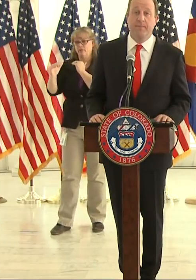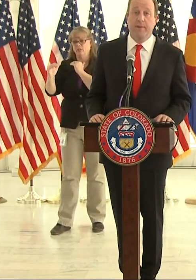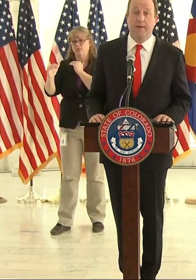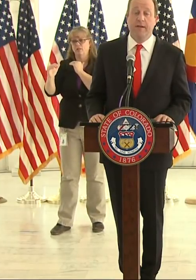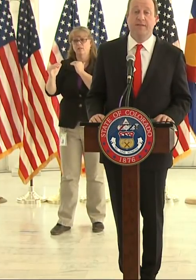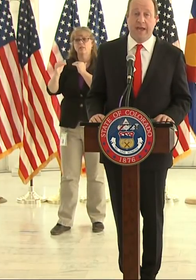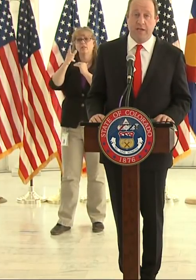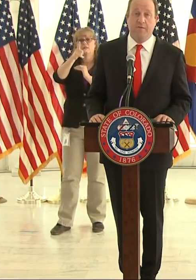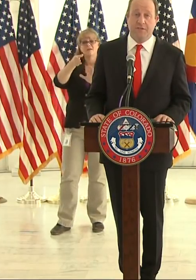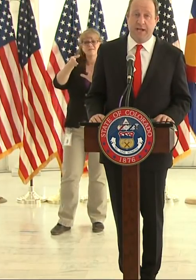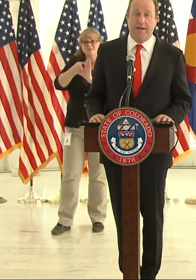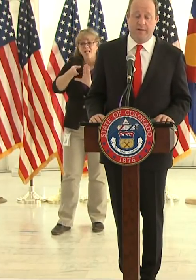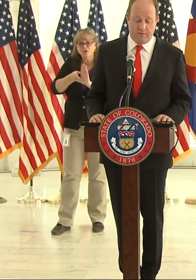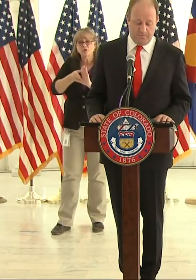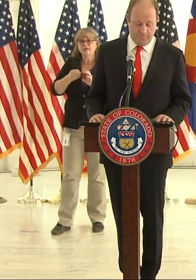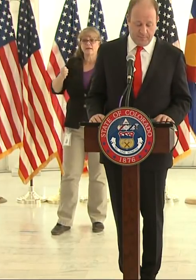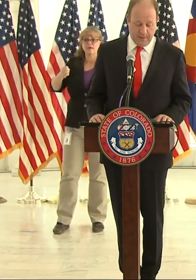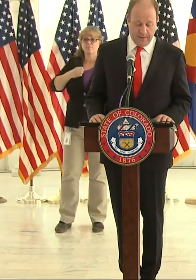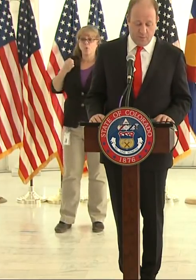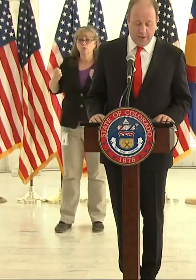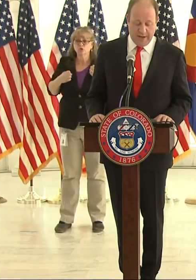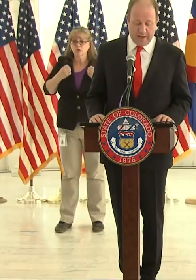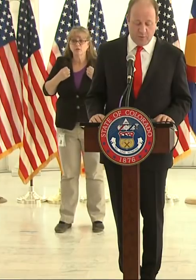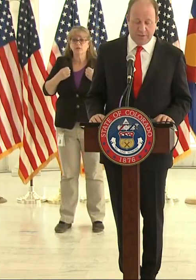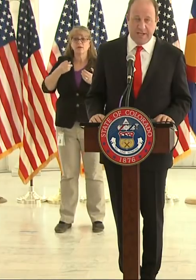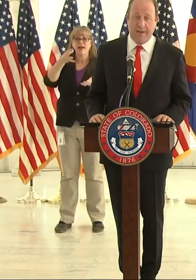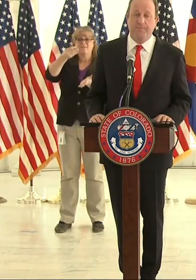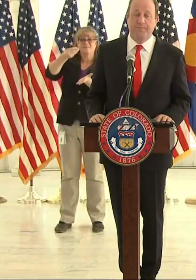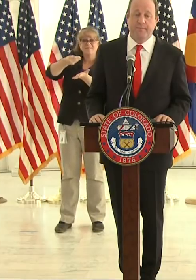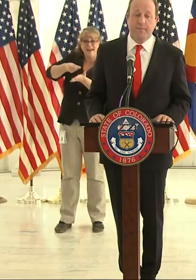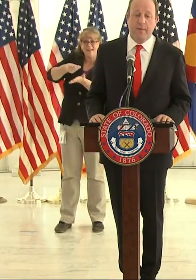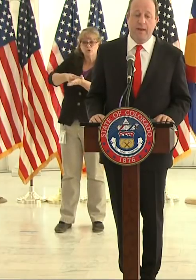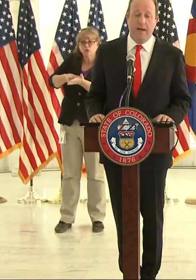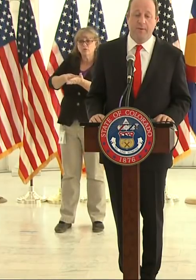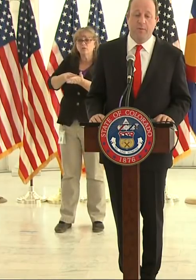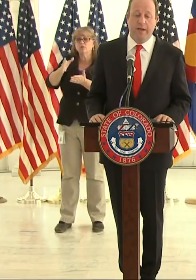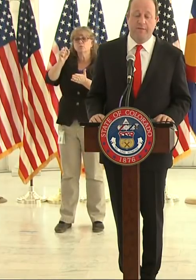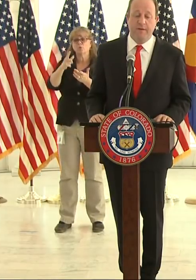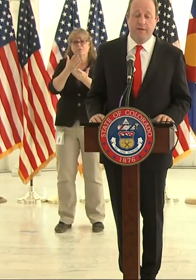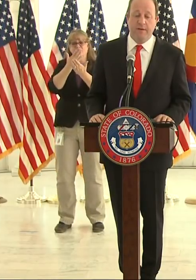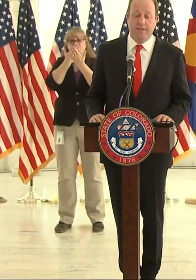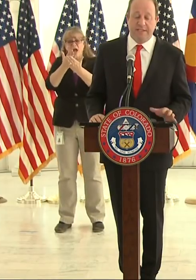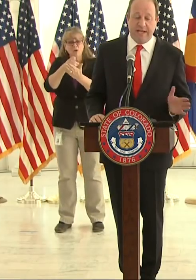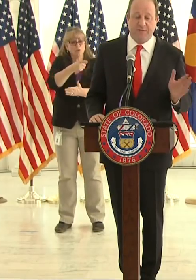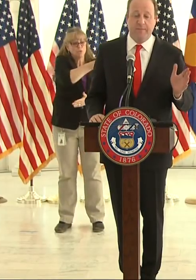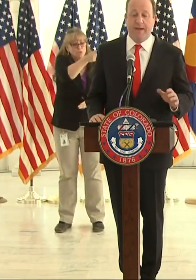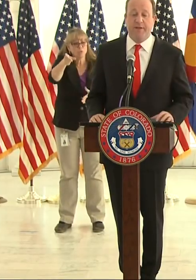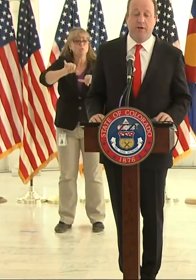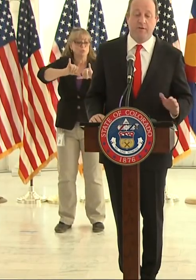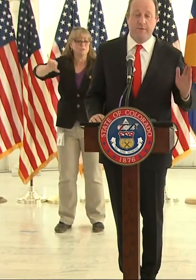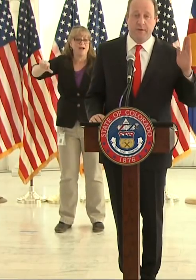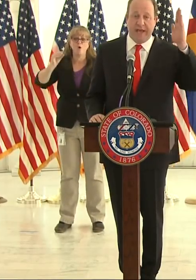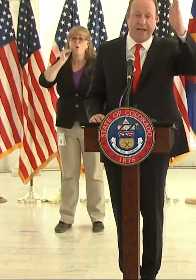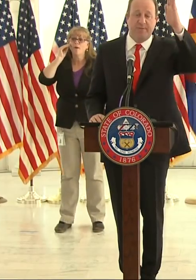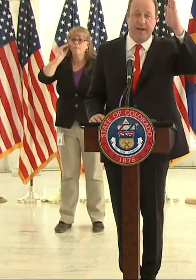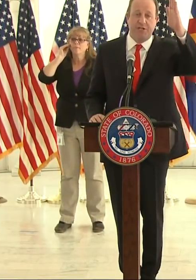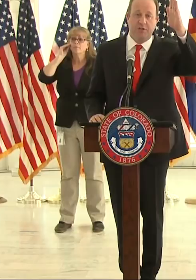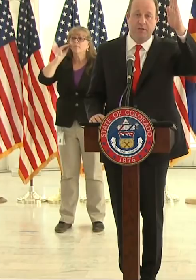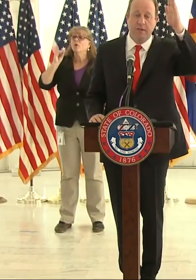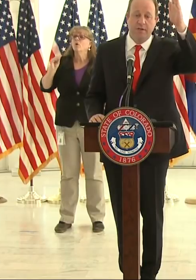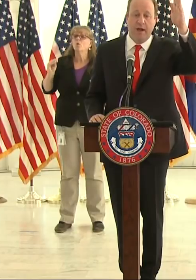importantly, thank you for staying at home. We're not out of the woods yet, but we've successfully bent the curve from